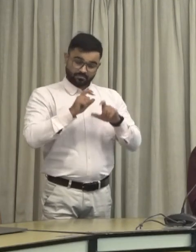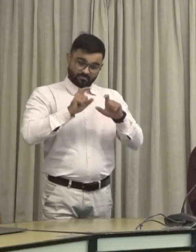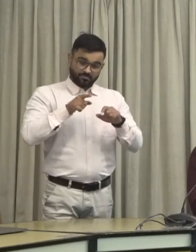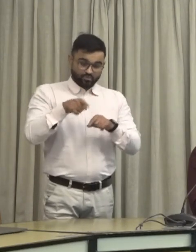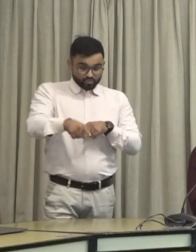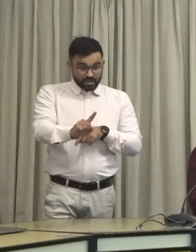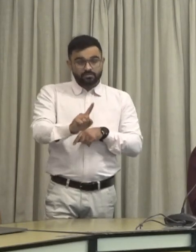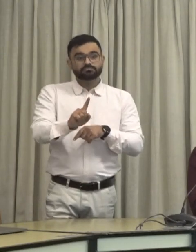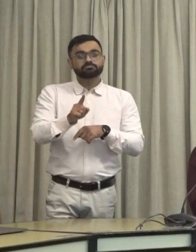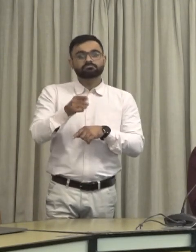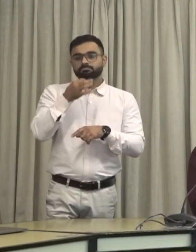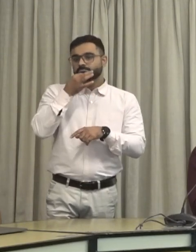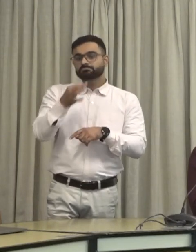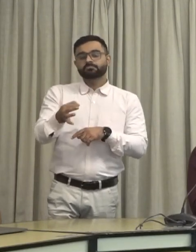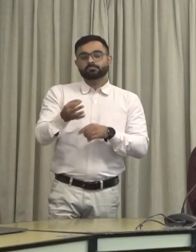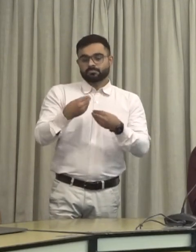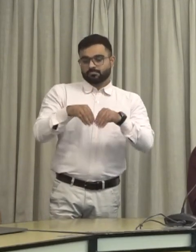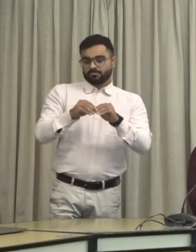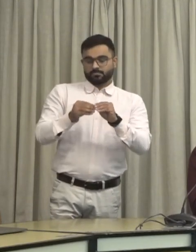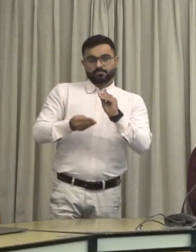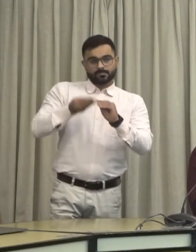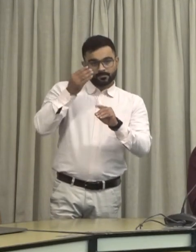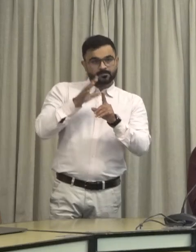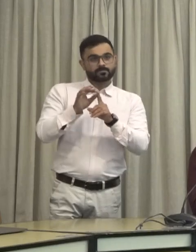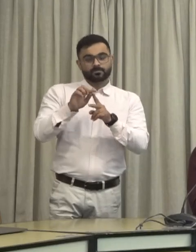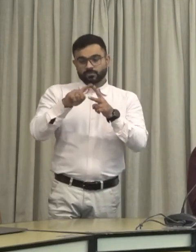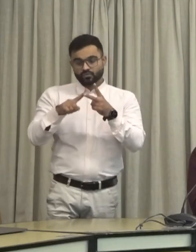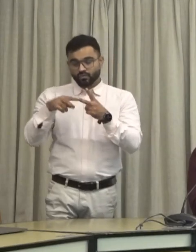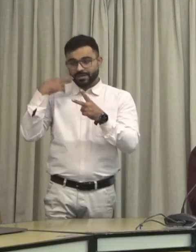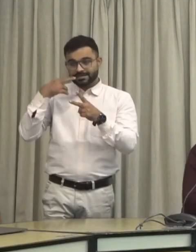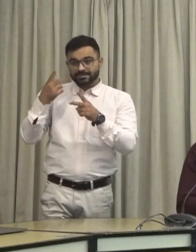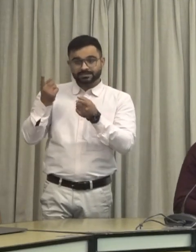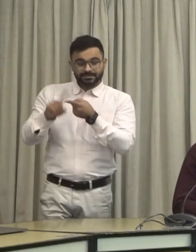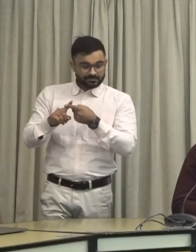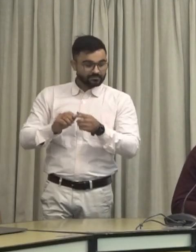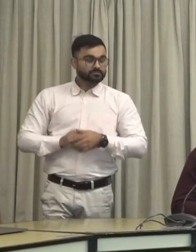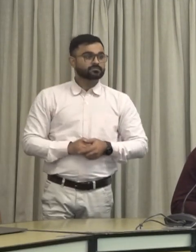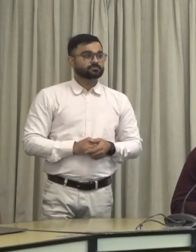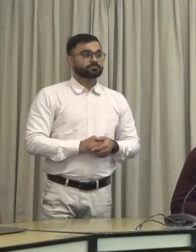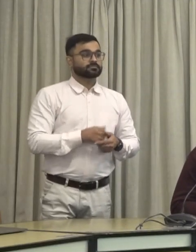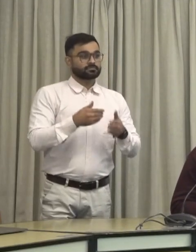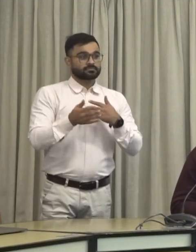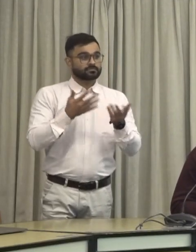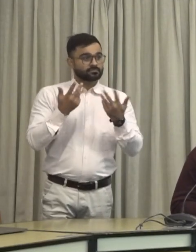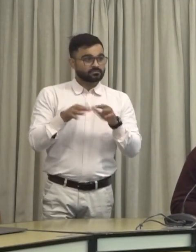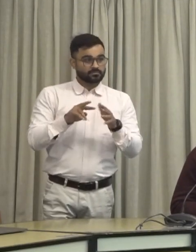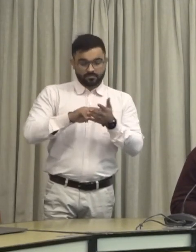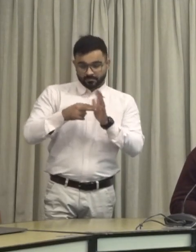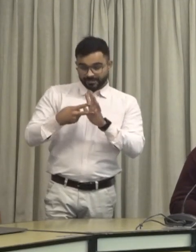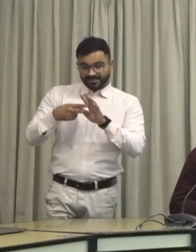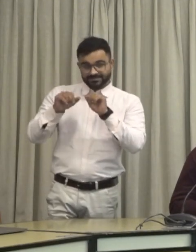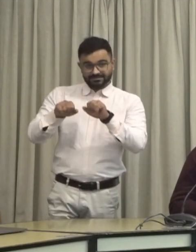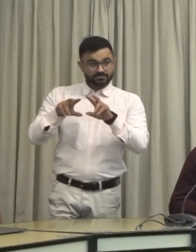call themselves. Okay, 2 or more physicians will take a call, whether it is